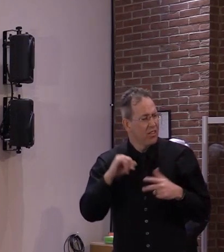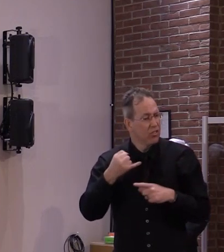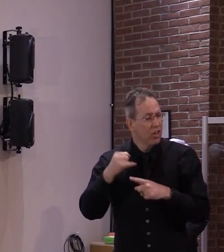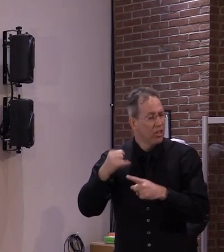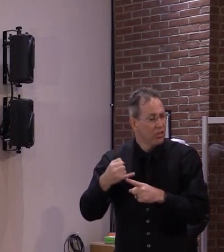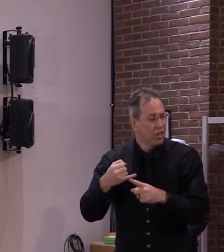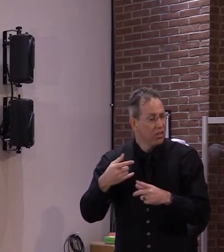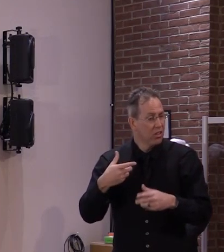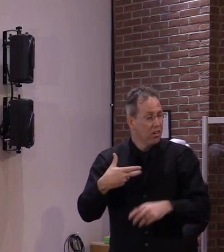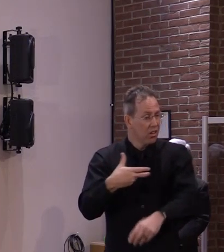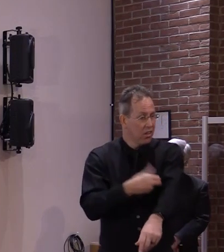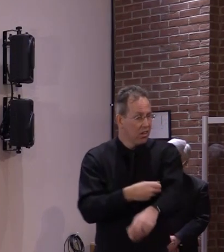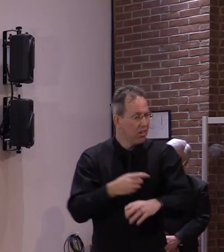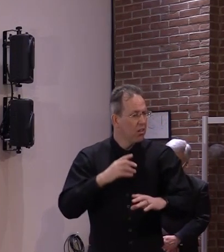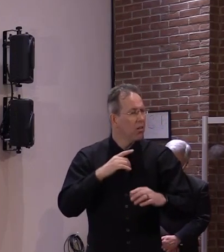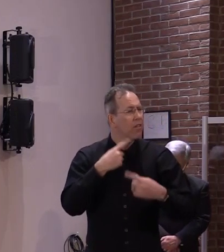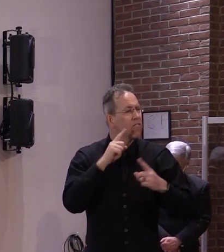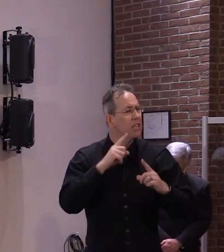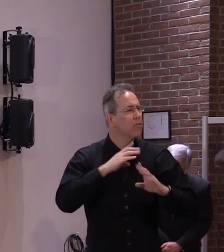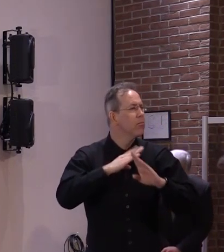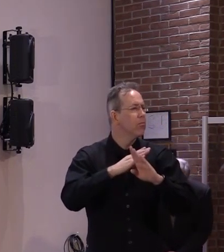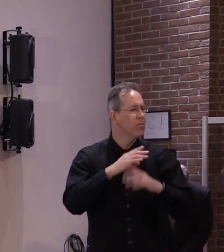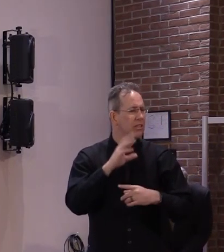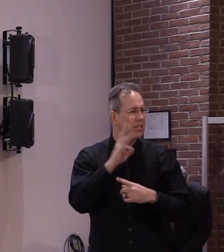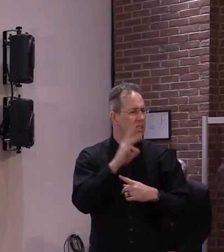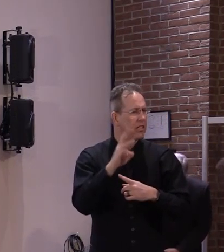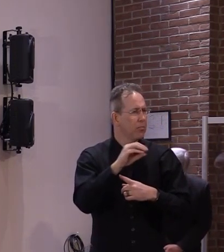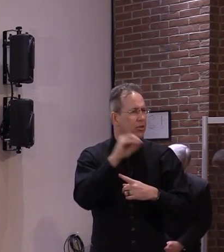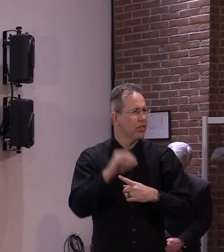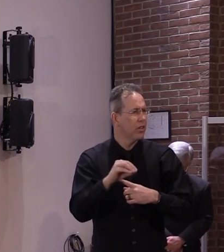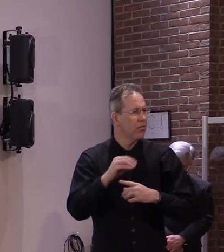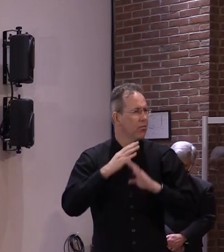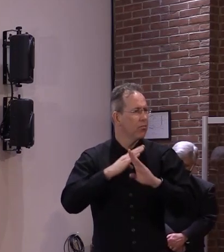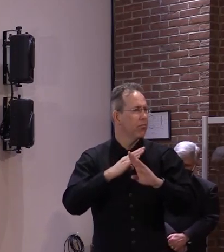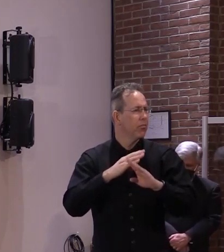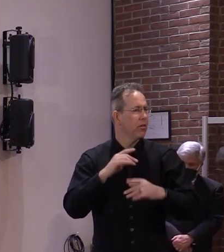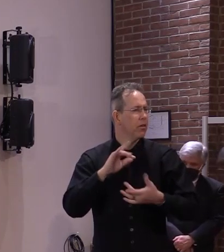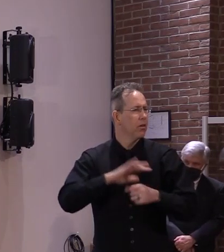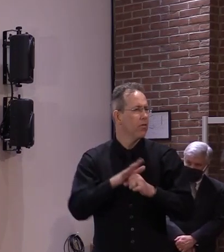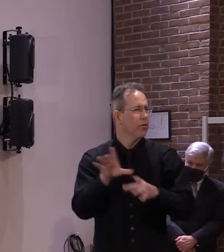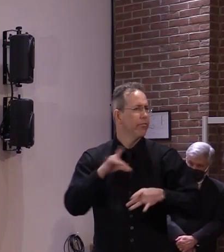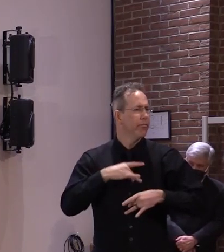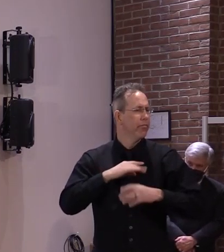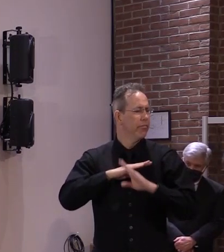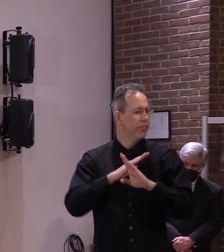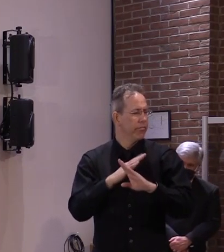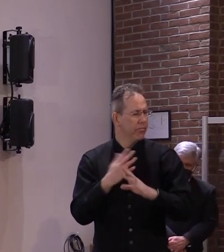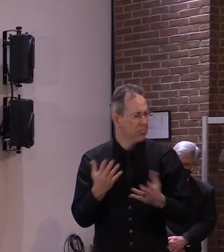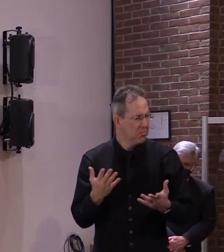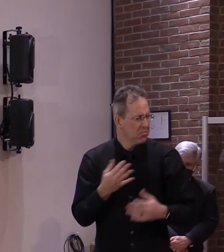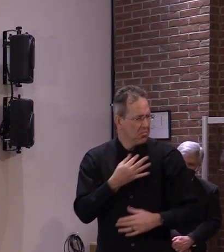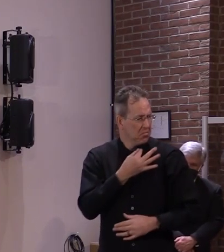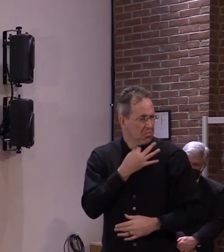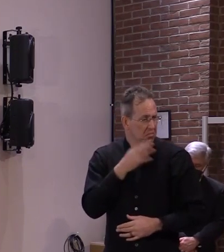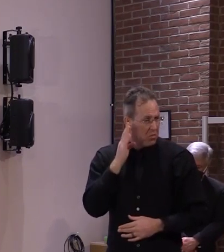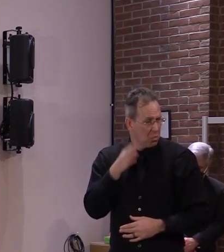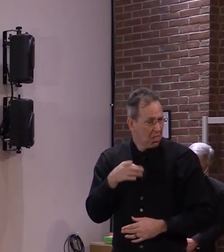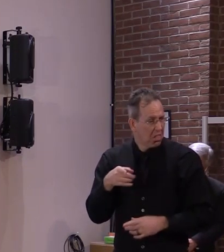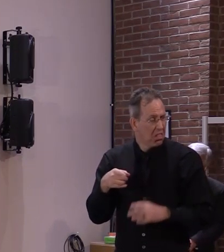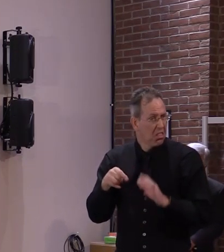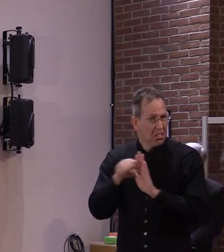take into account data about its effectiveness and how it's distributed, or if they'll recommend that to